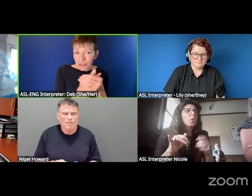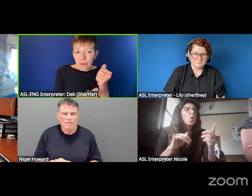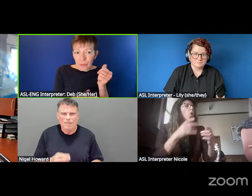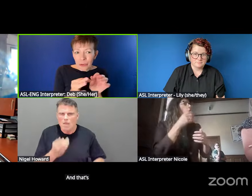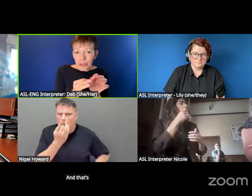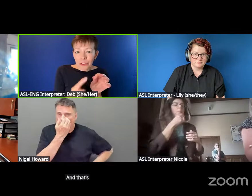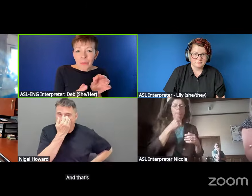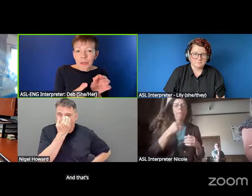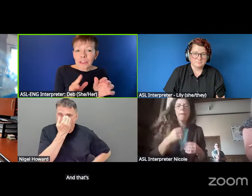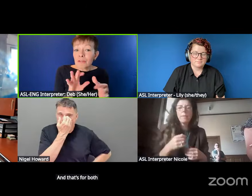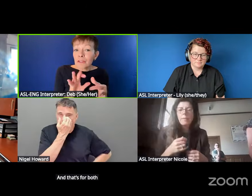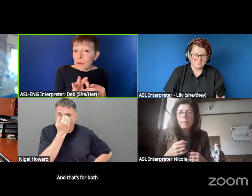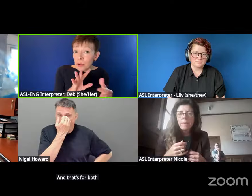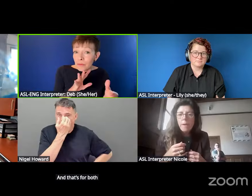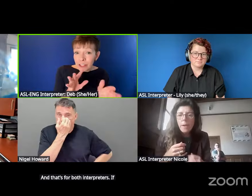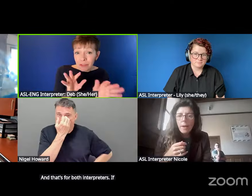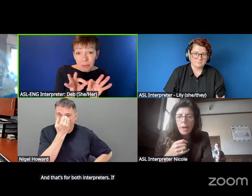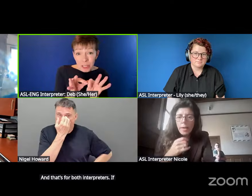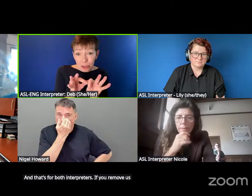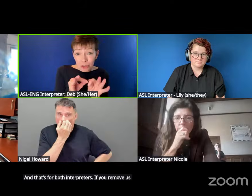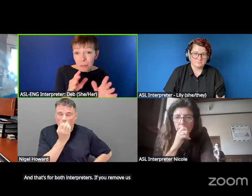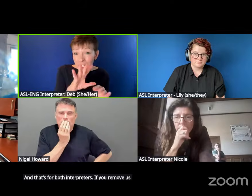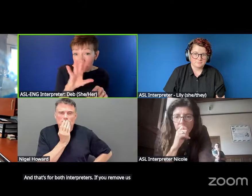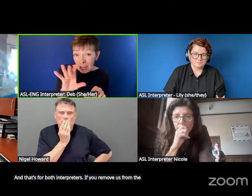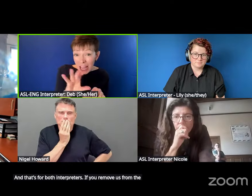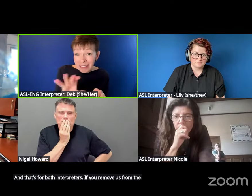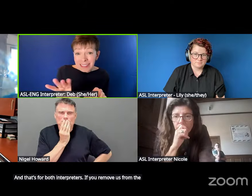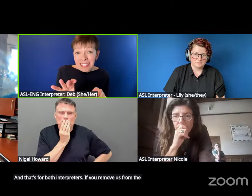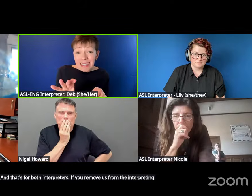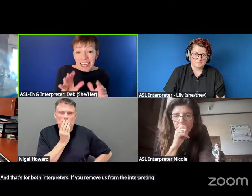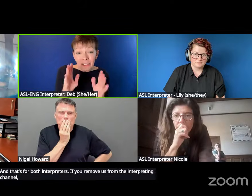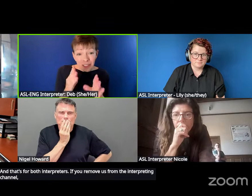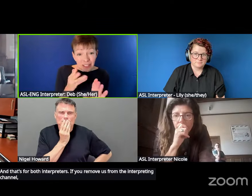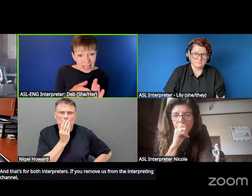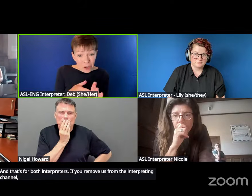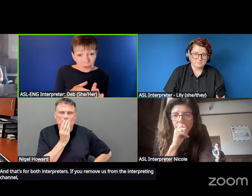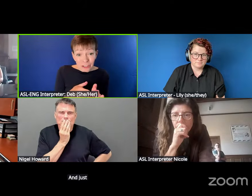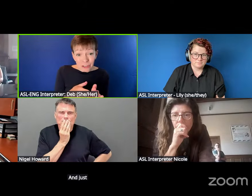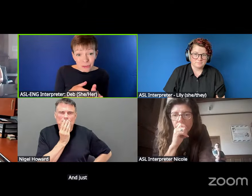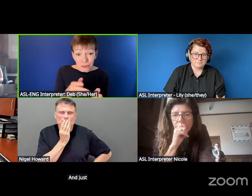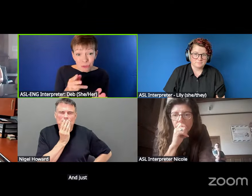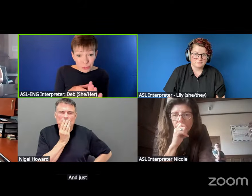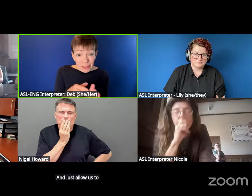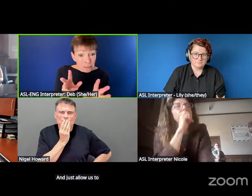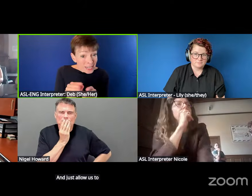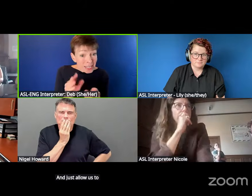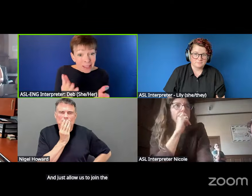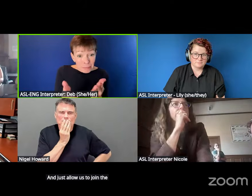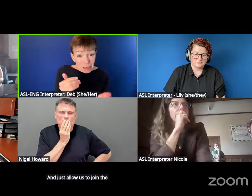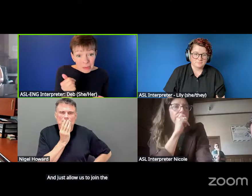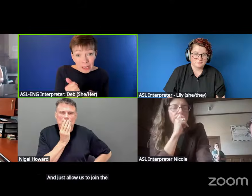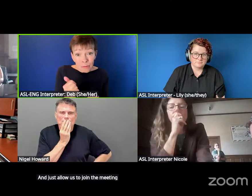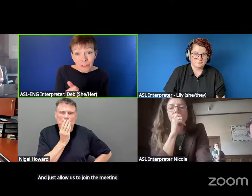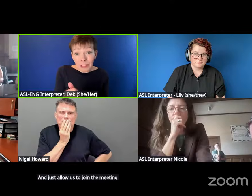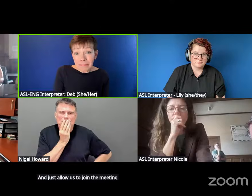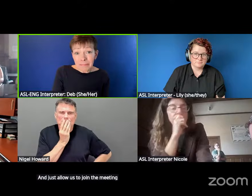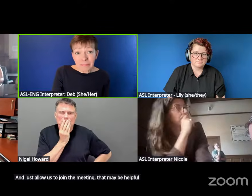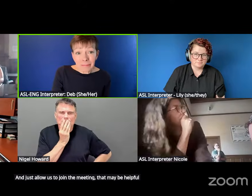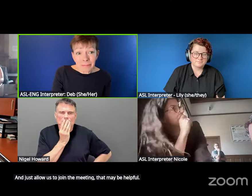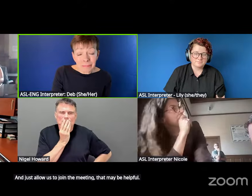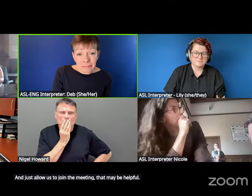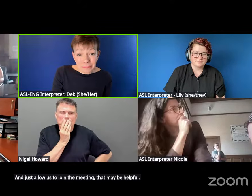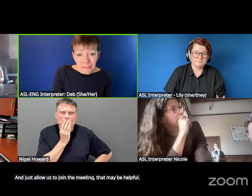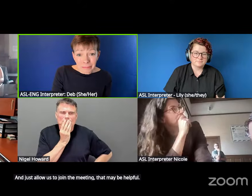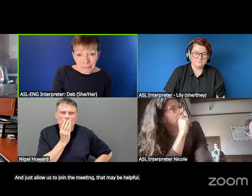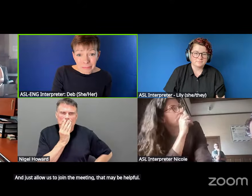And that's for both interpreters. If you remove us from the interpreting channel and just allow us to join the meeting, that may be helpful.